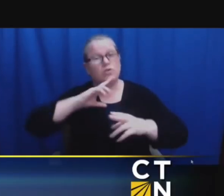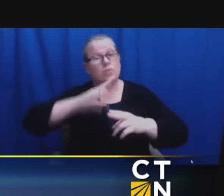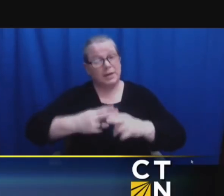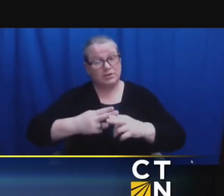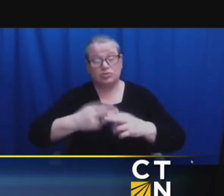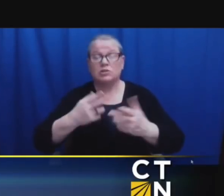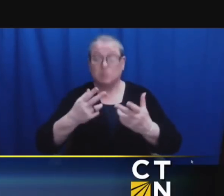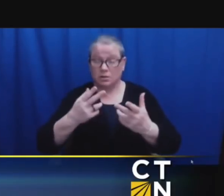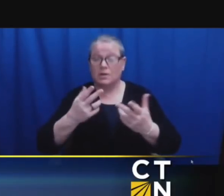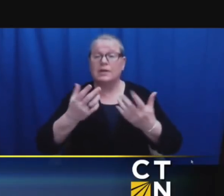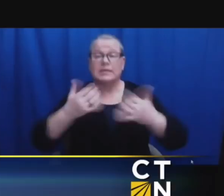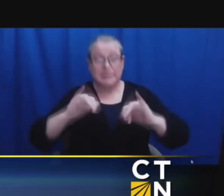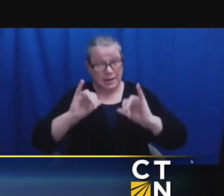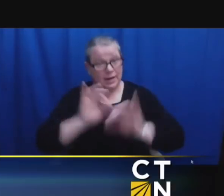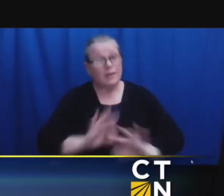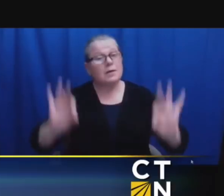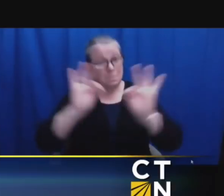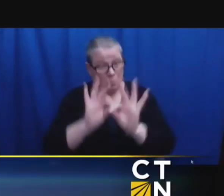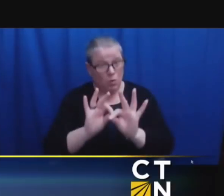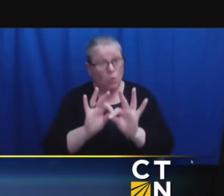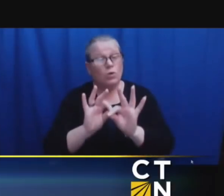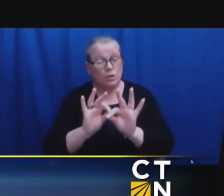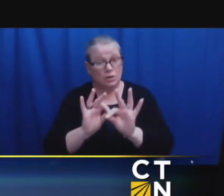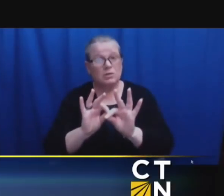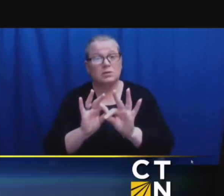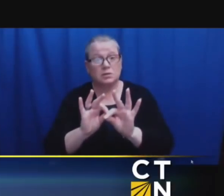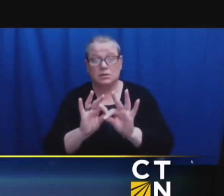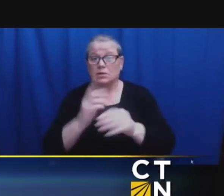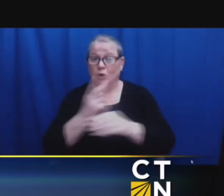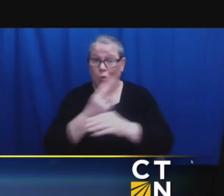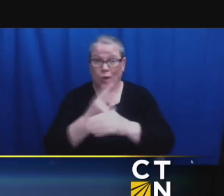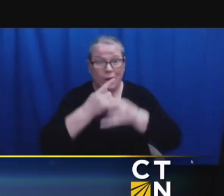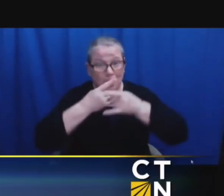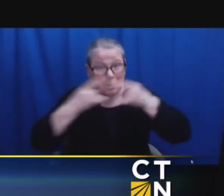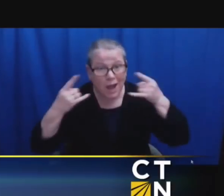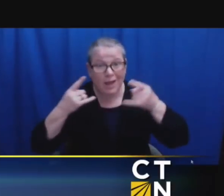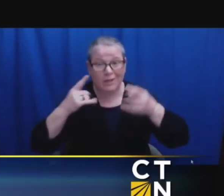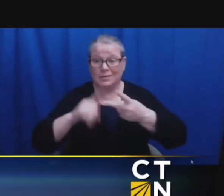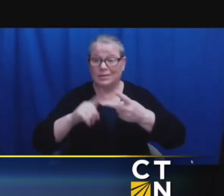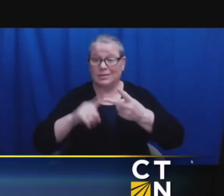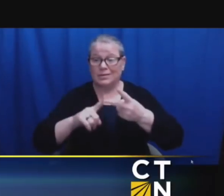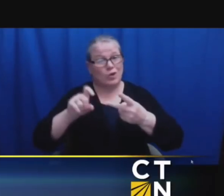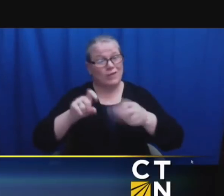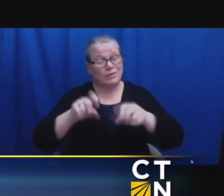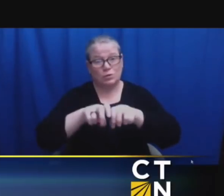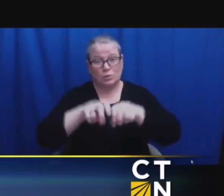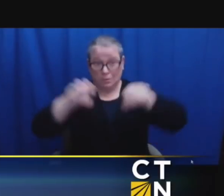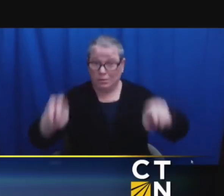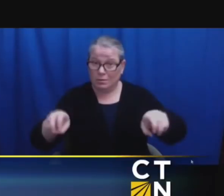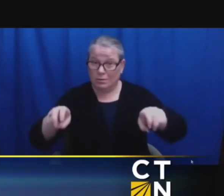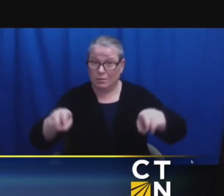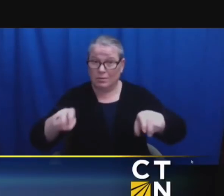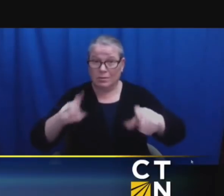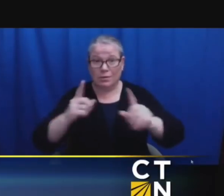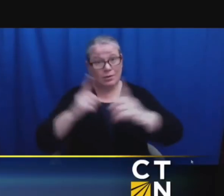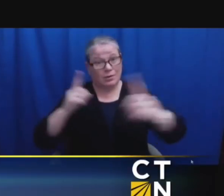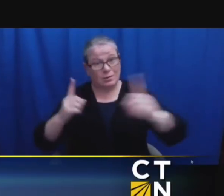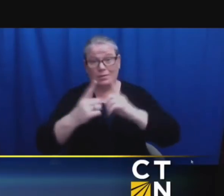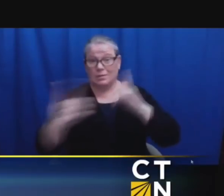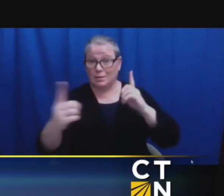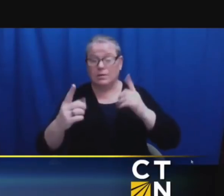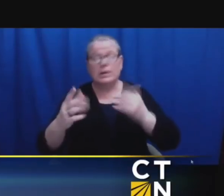also still important that there are mask wearing and distancing that still occurs, even though the cap will be